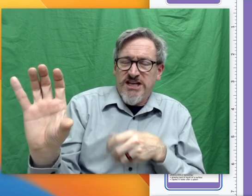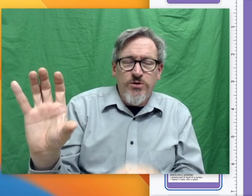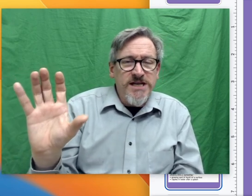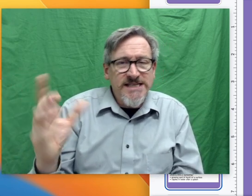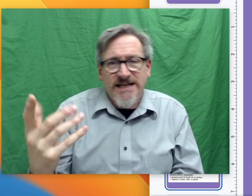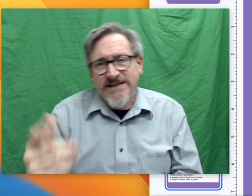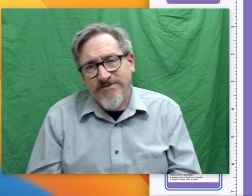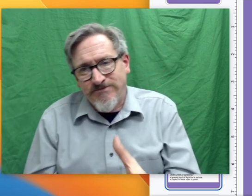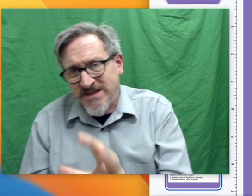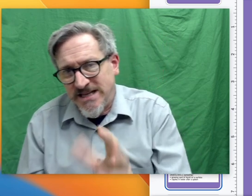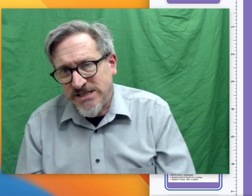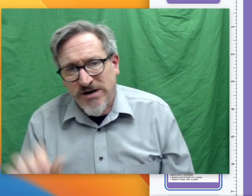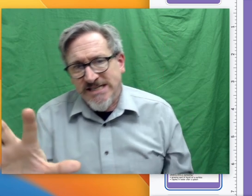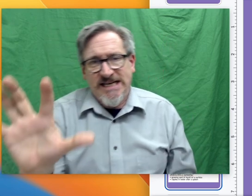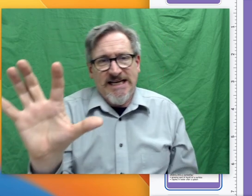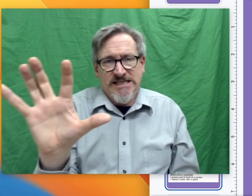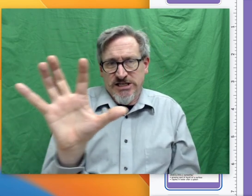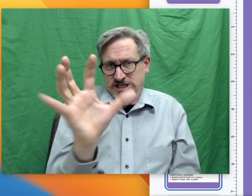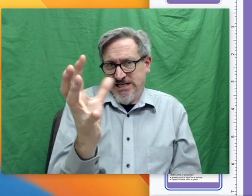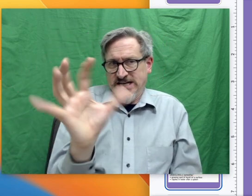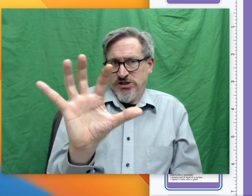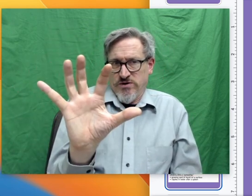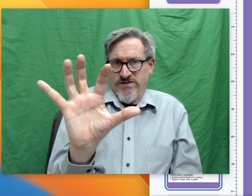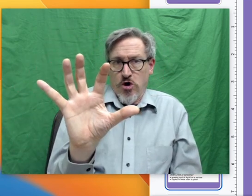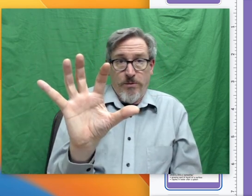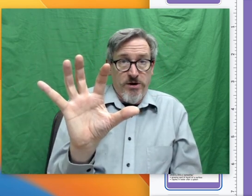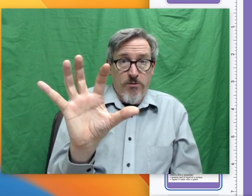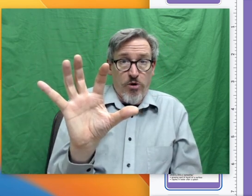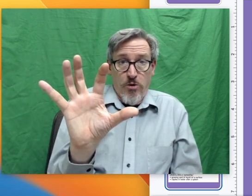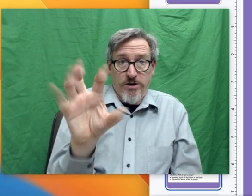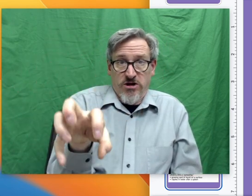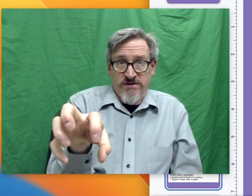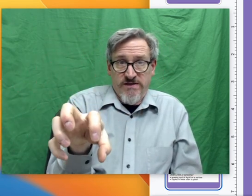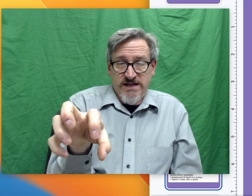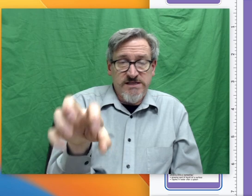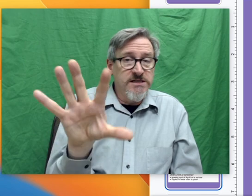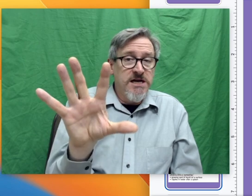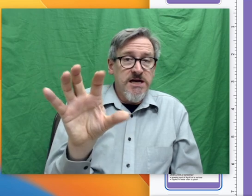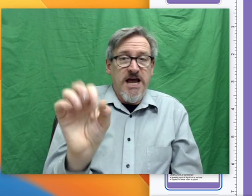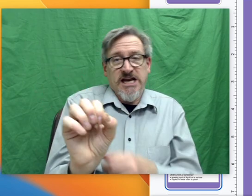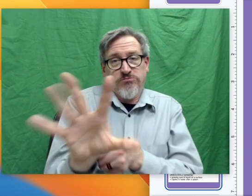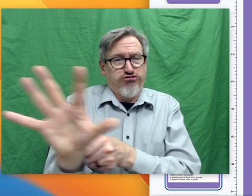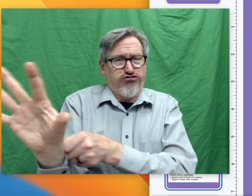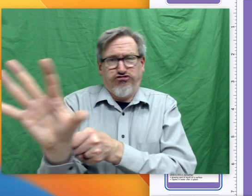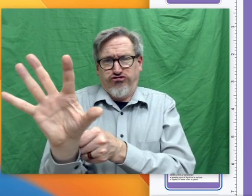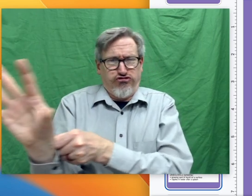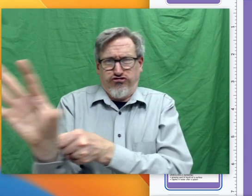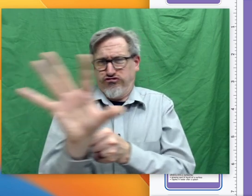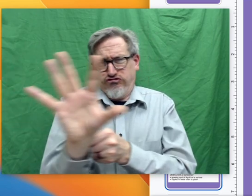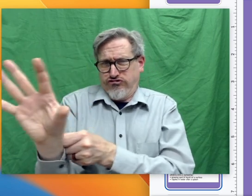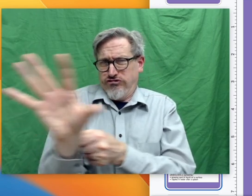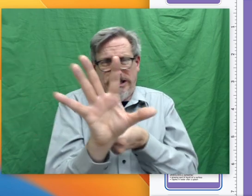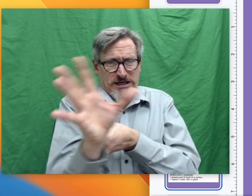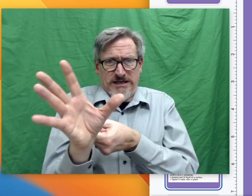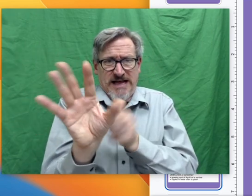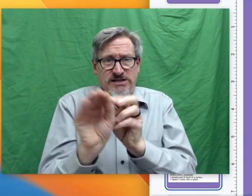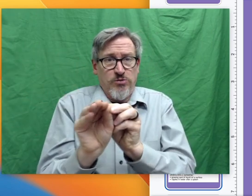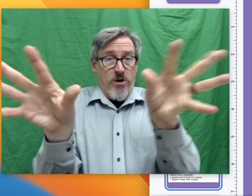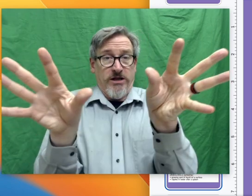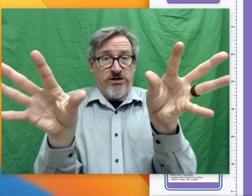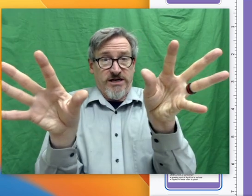You can see the spread C is just, it's sort of a more open claw than this, and it's like,